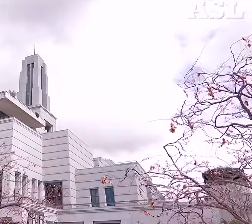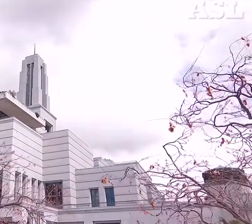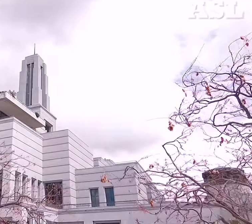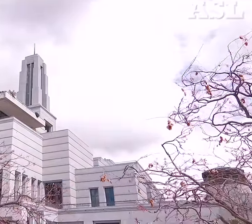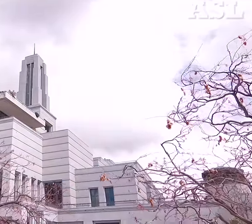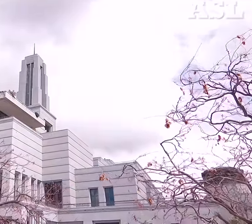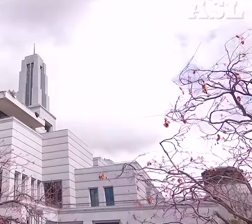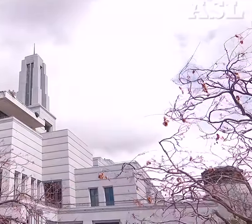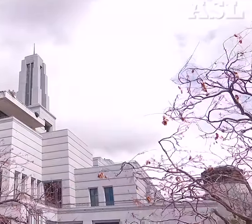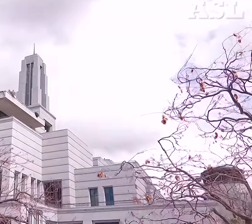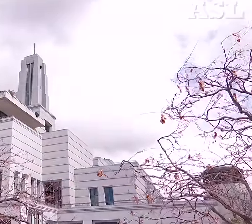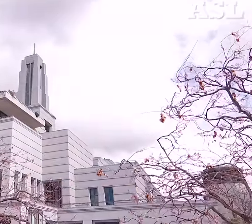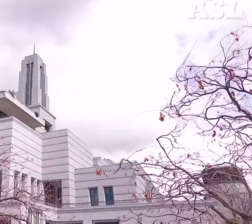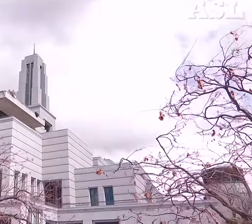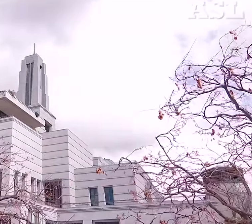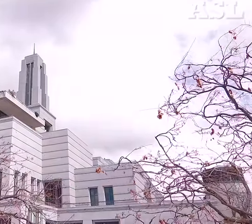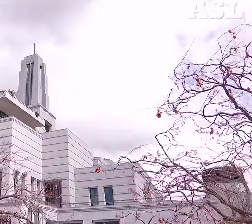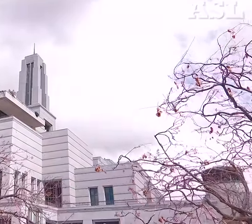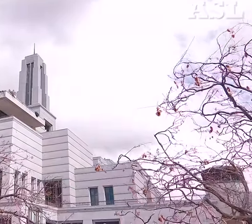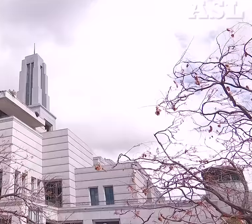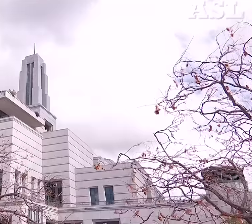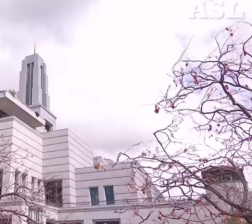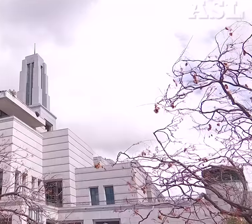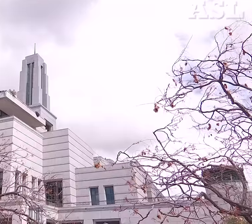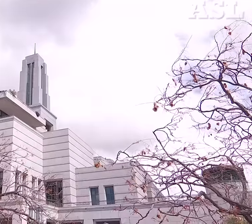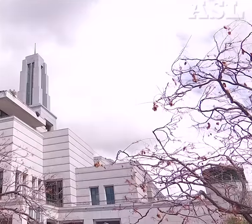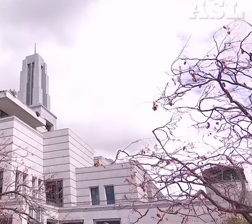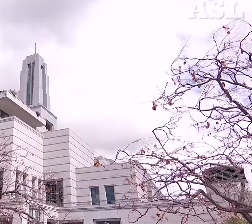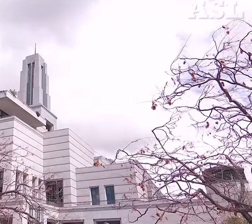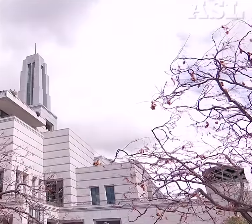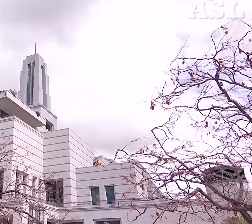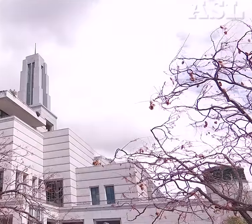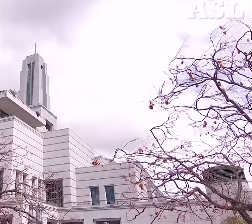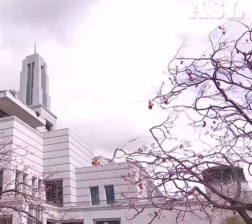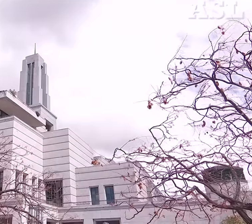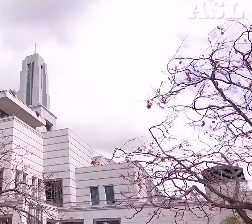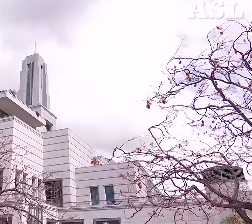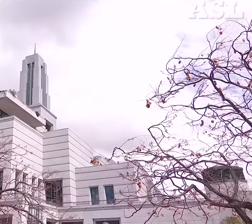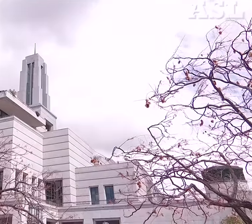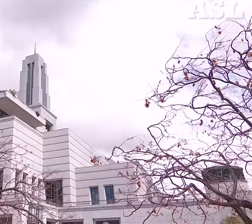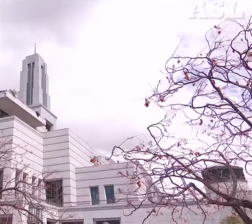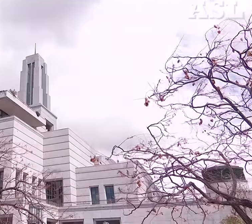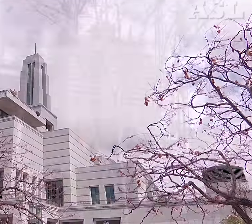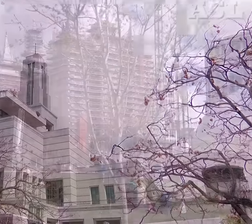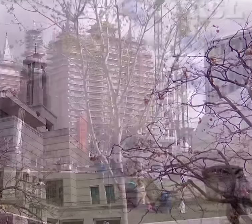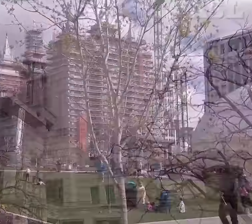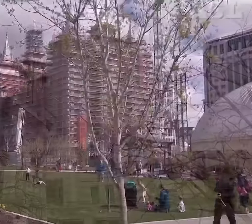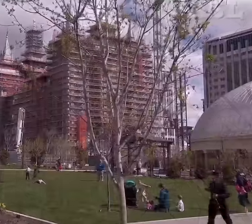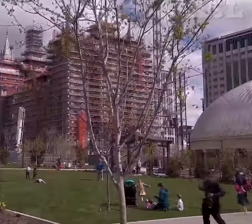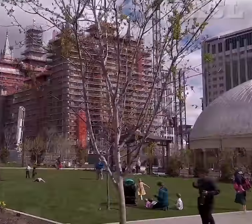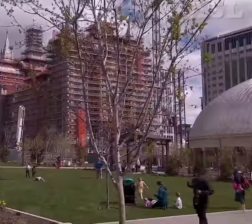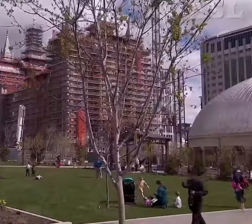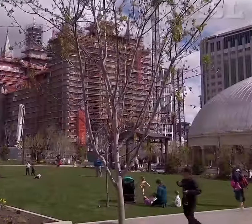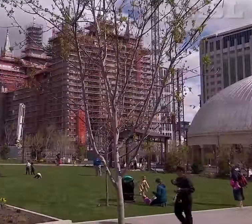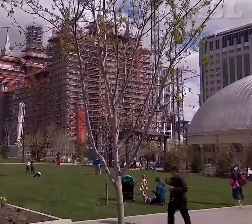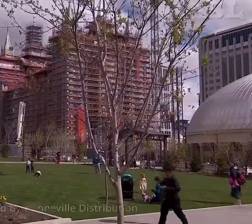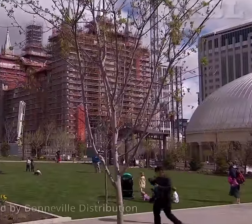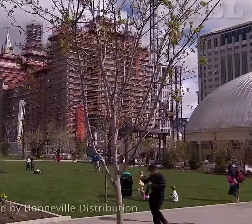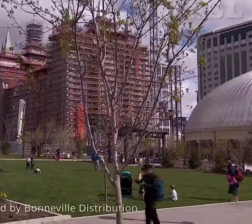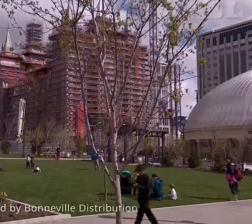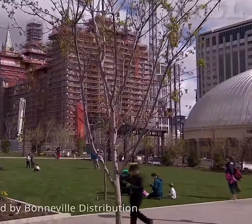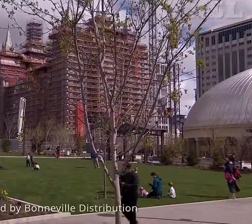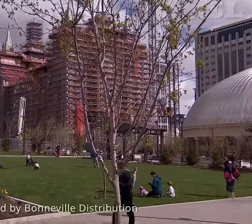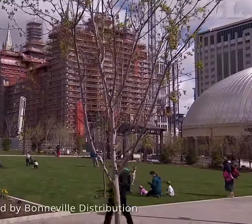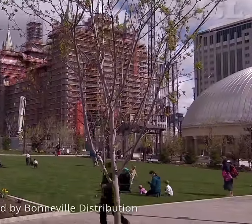Music was provided by the Tabernacle Choir at Temple Square. This broadcast has been furnished as a